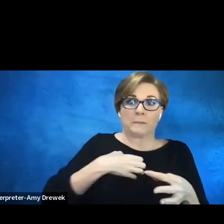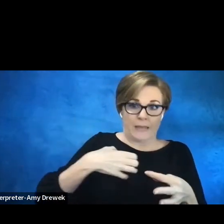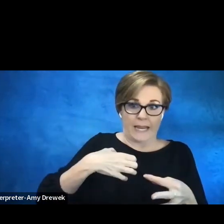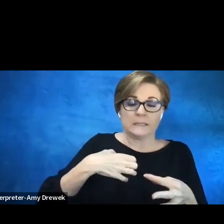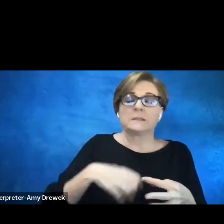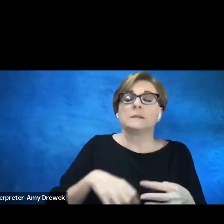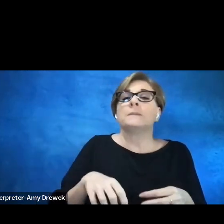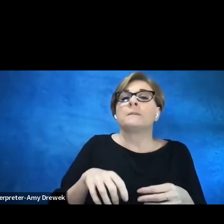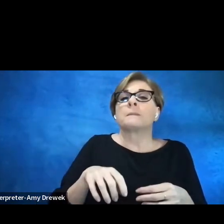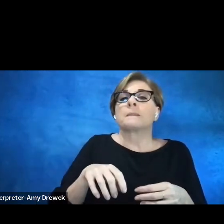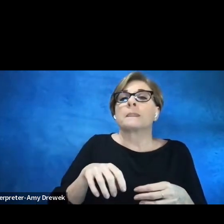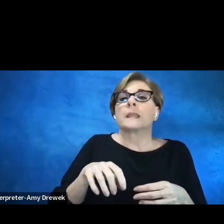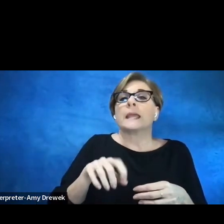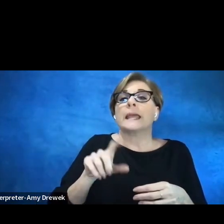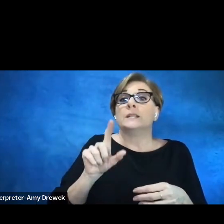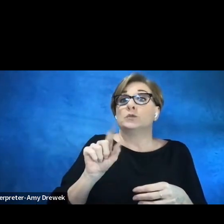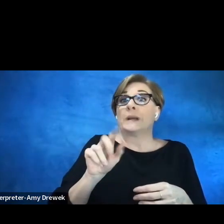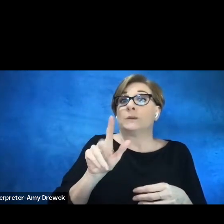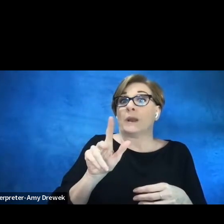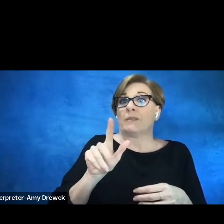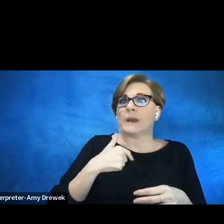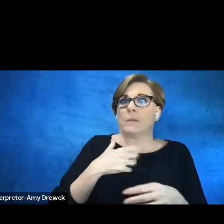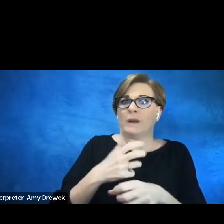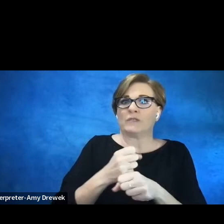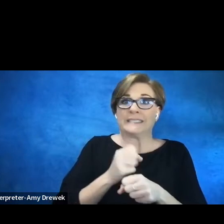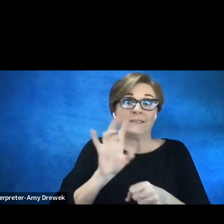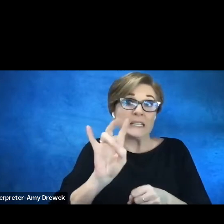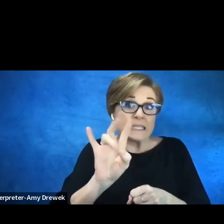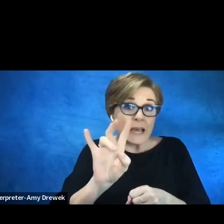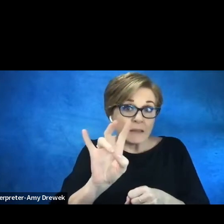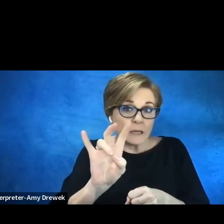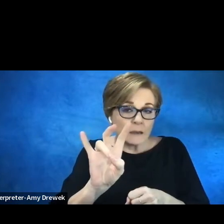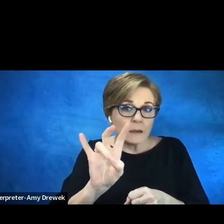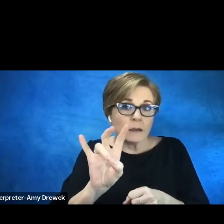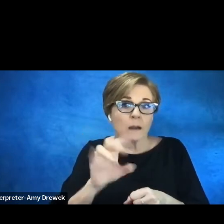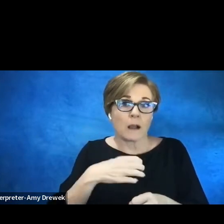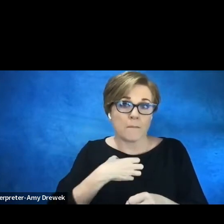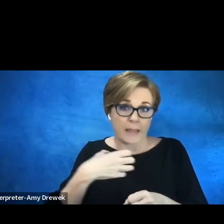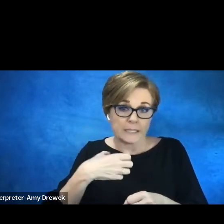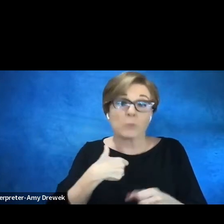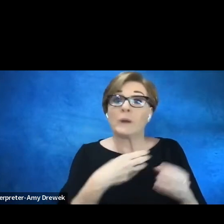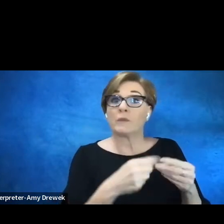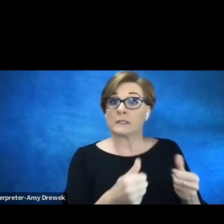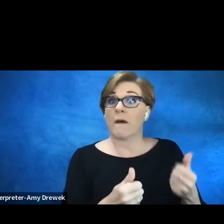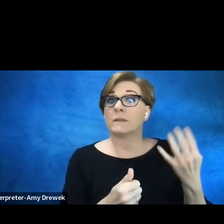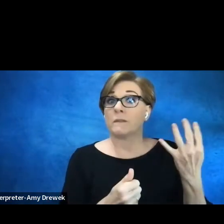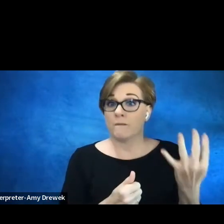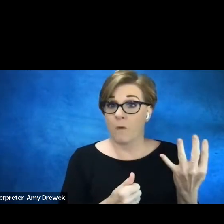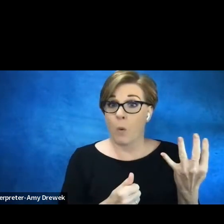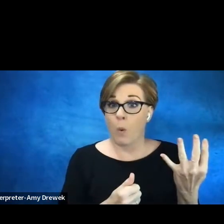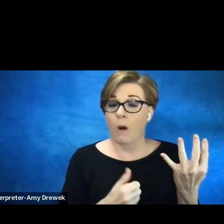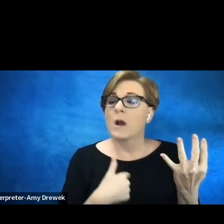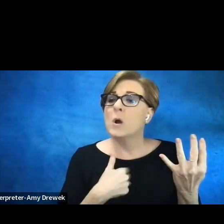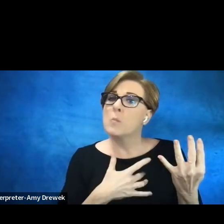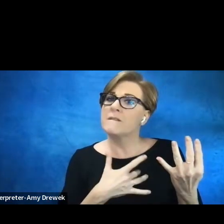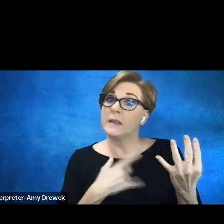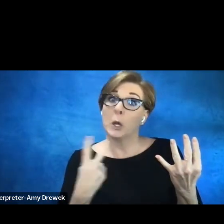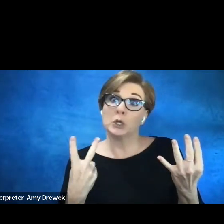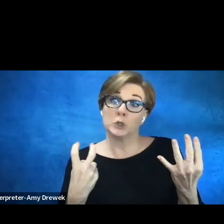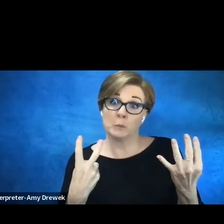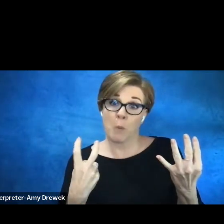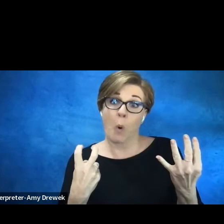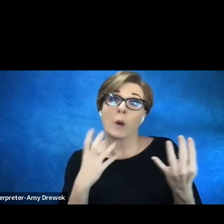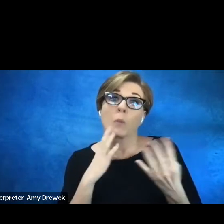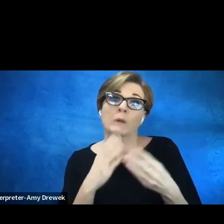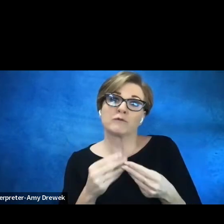complaints, and 4 of those have been resolved to date. We anticipate resolution on 2 of the remaining complaints by the